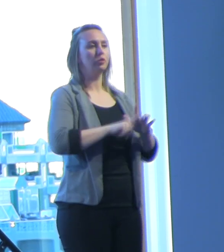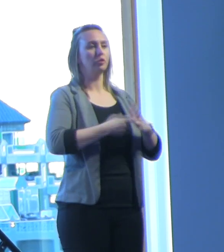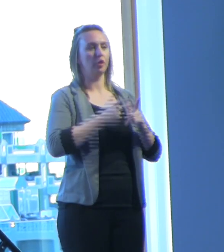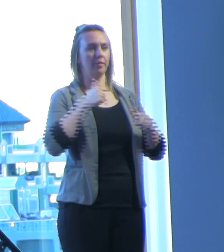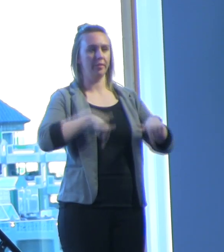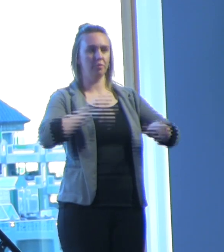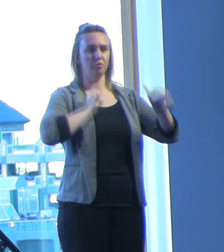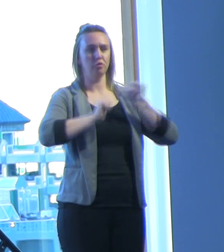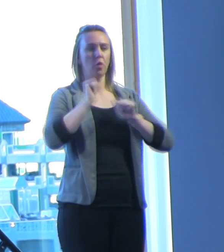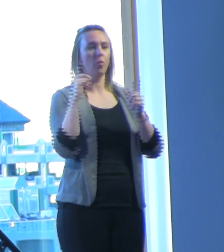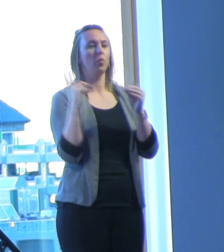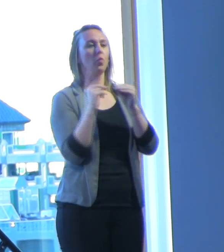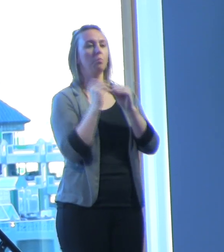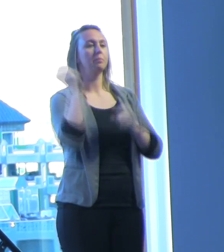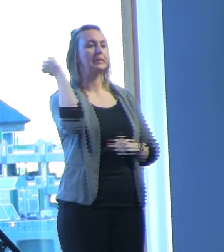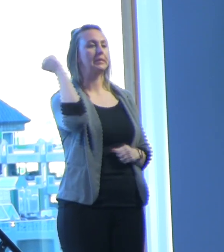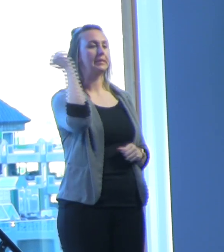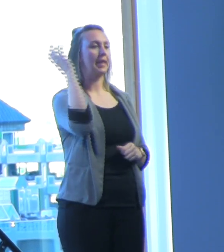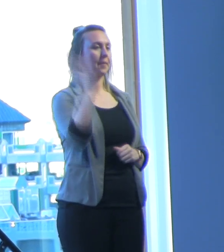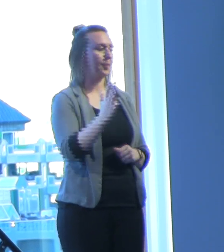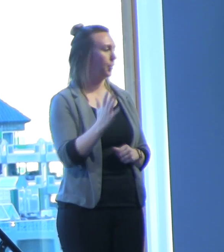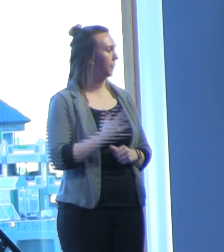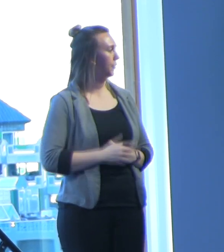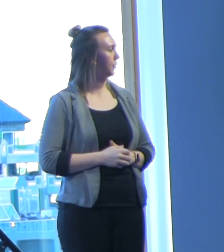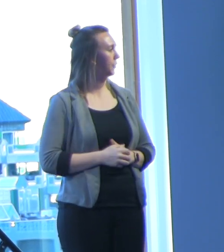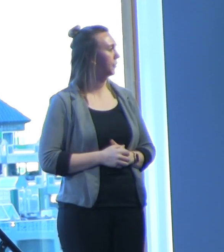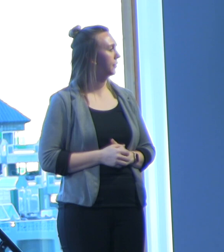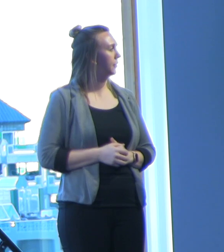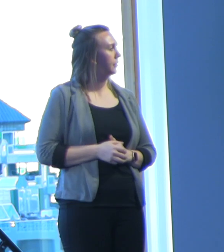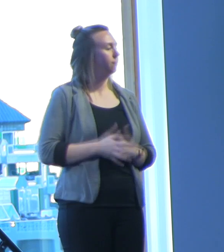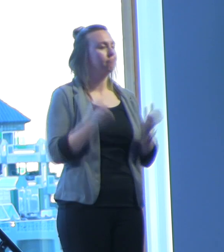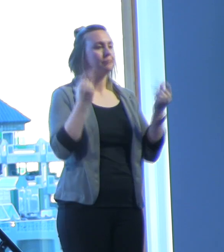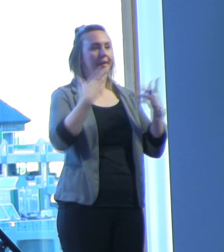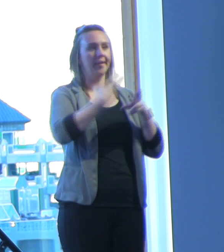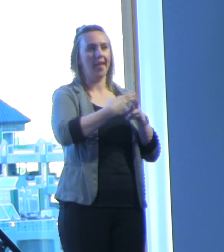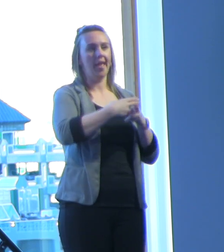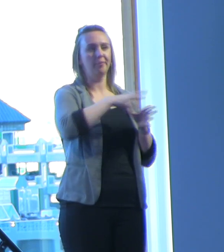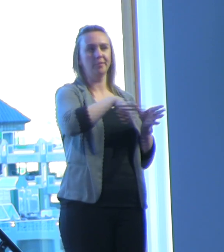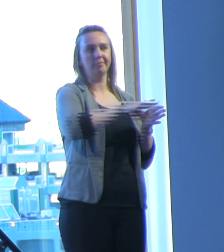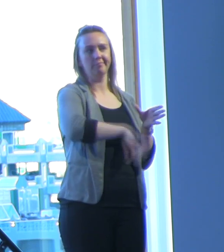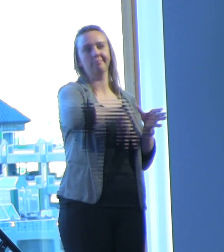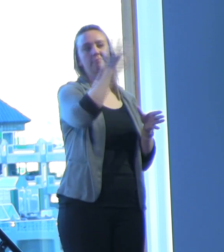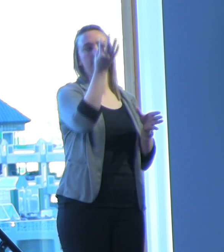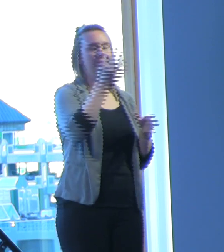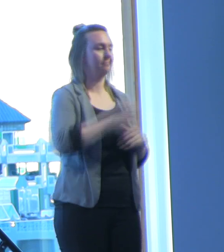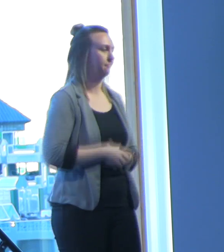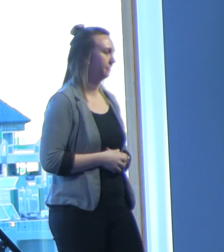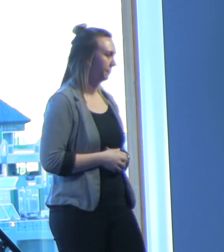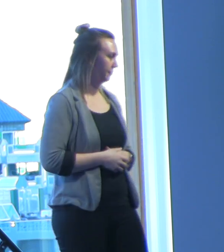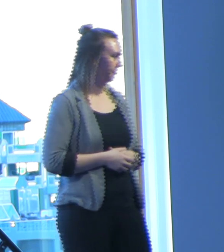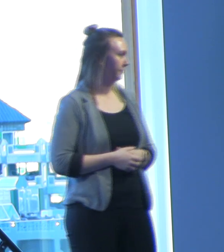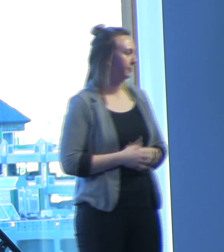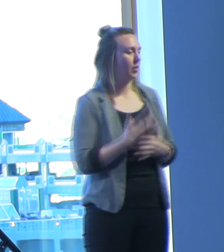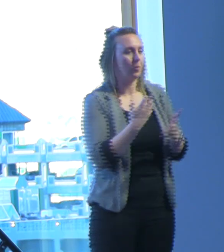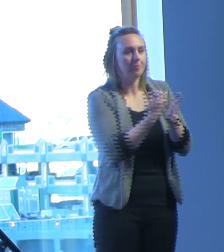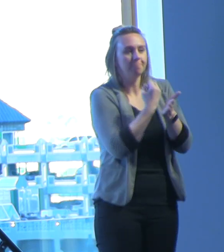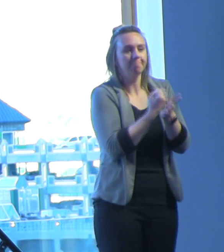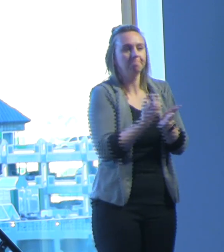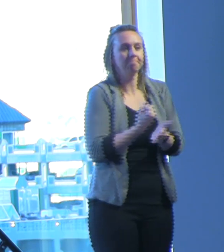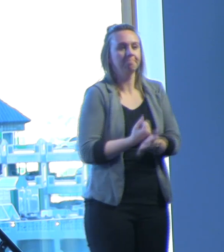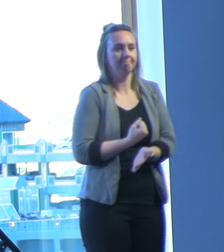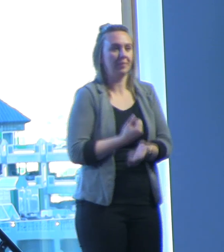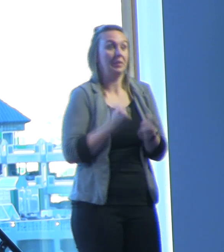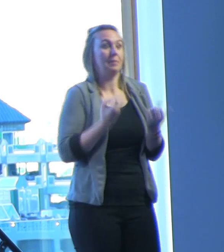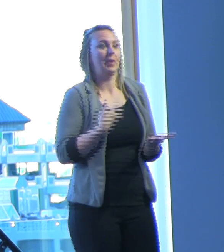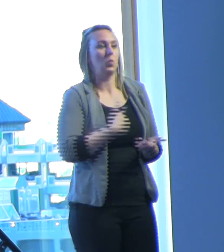slammer. We have lots of names here to choose from, so I want to get to as many of those as we